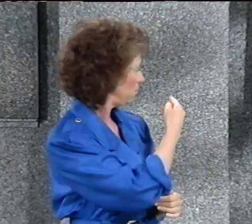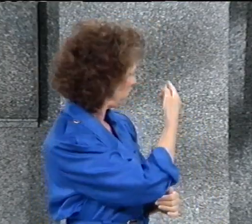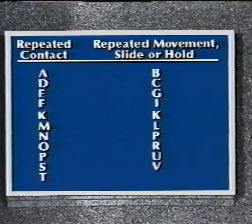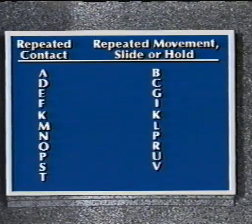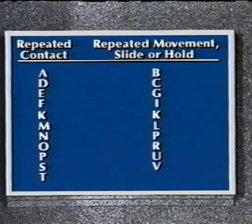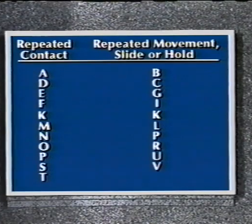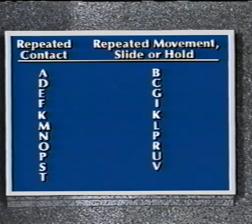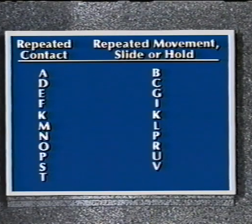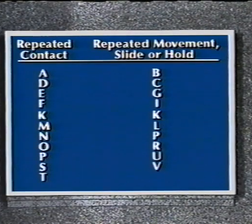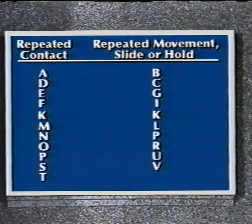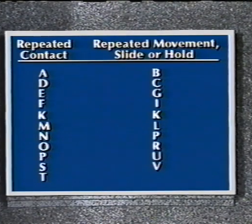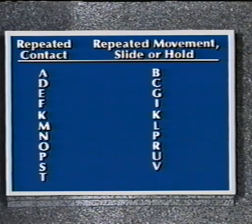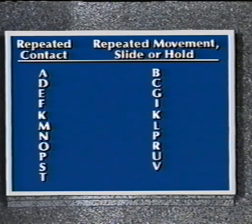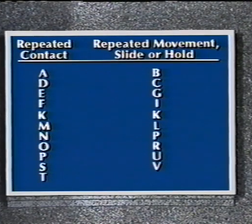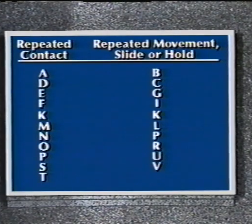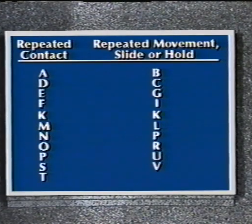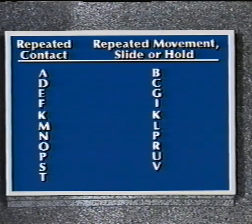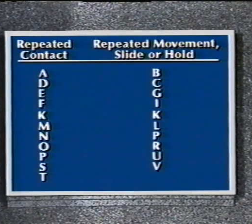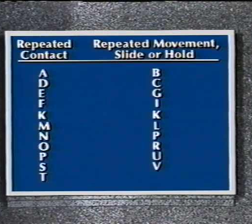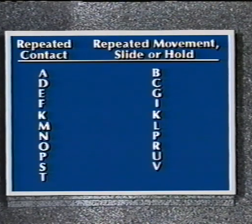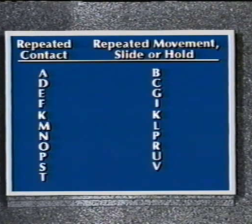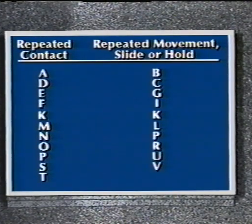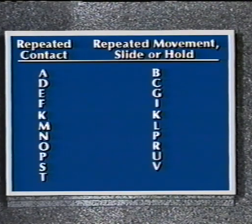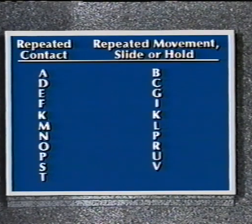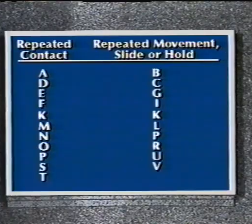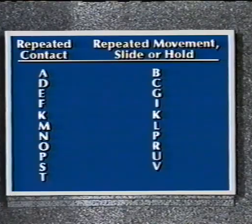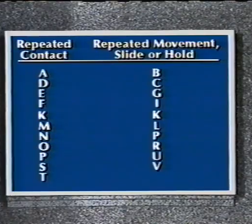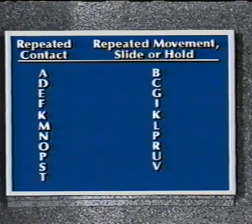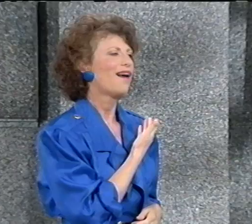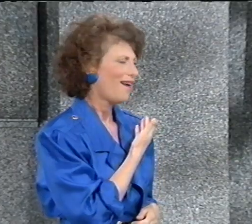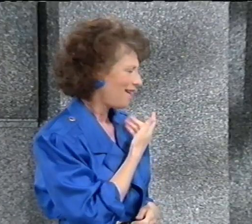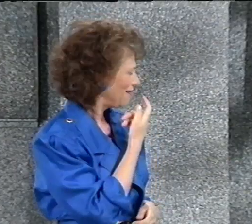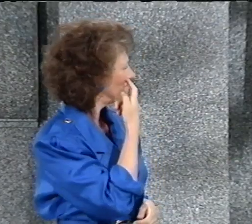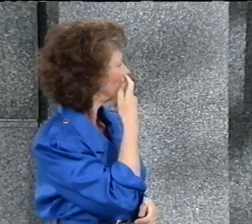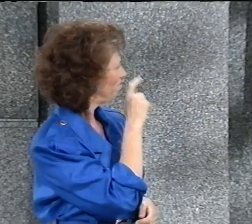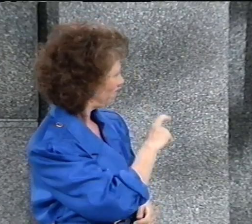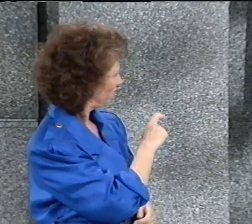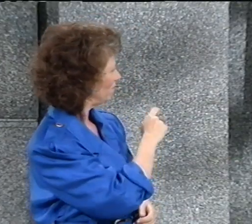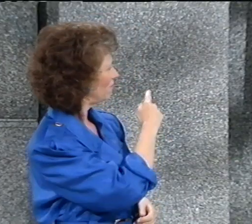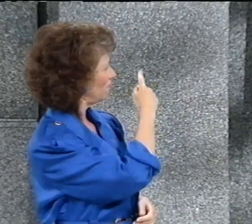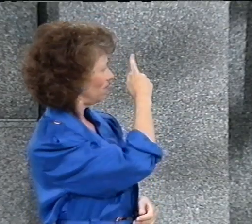Now let's take a look at our columns up here. If we look at how the letters are made,